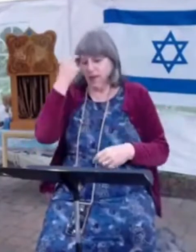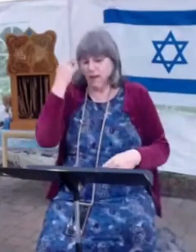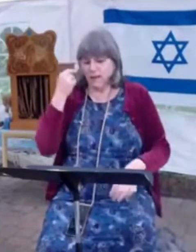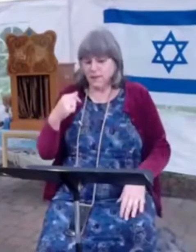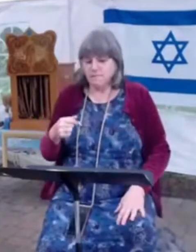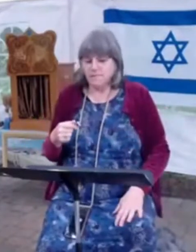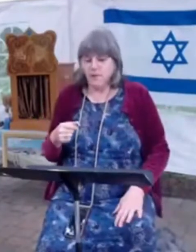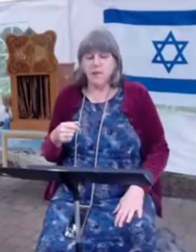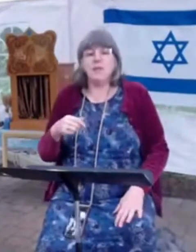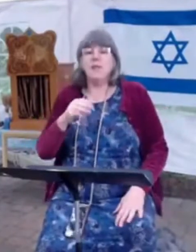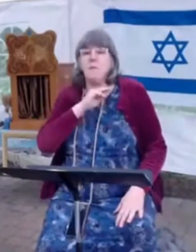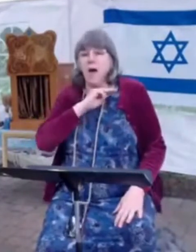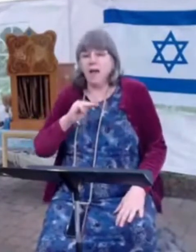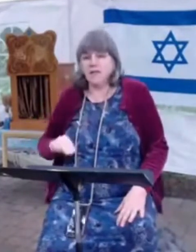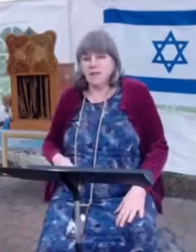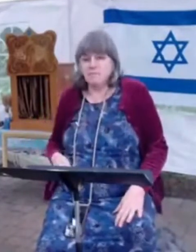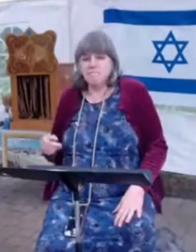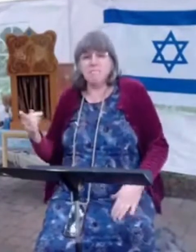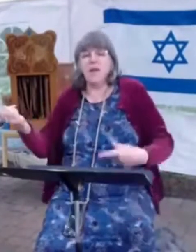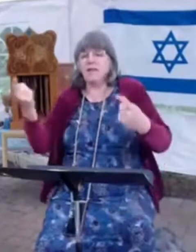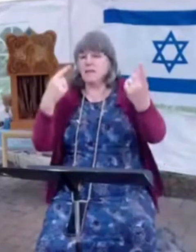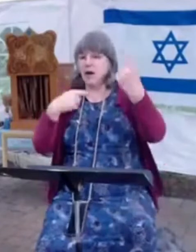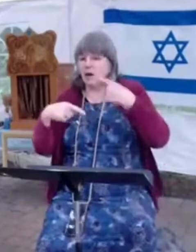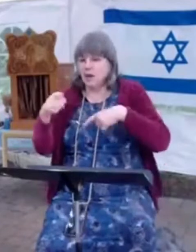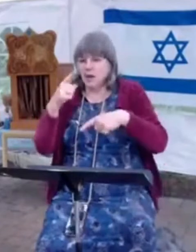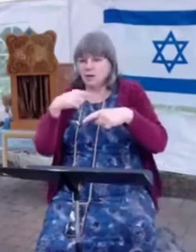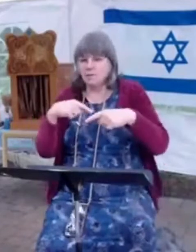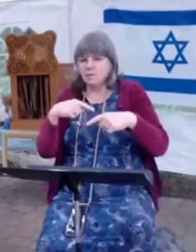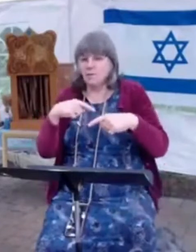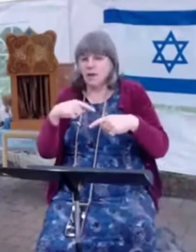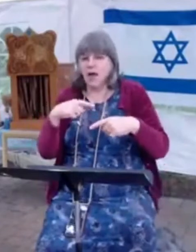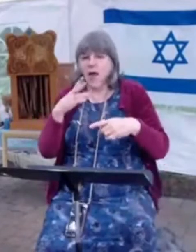journey and will demand an account.